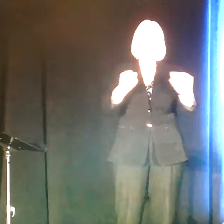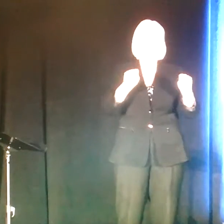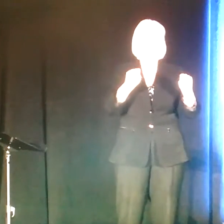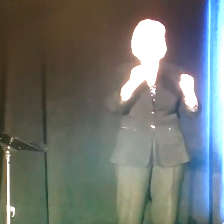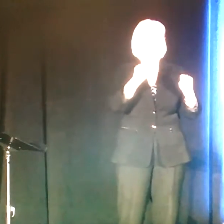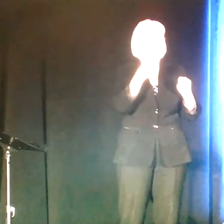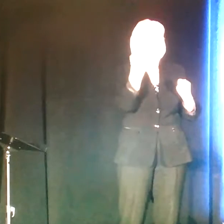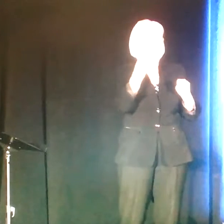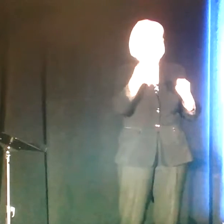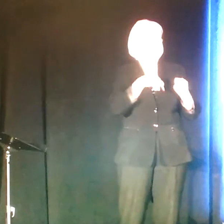Protocols